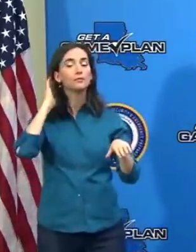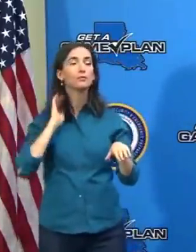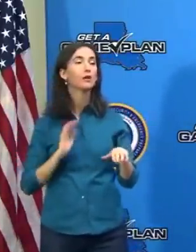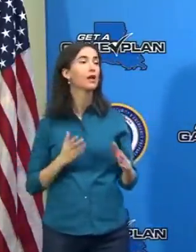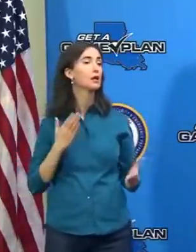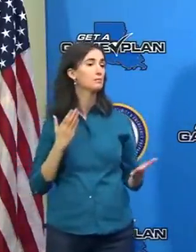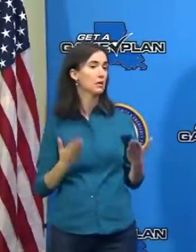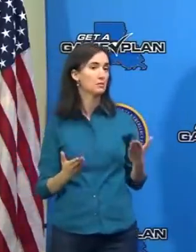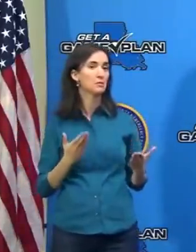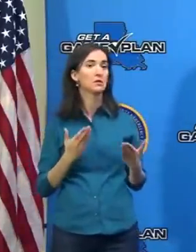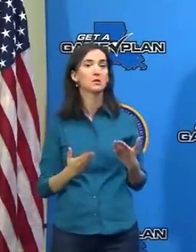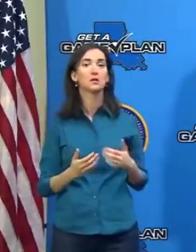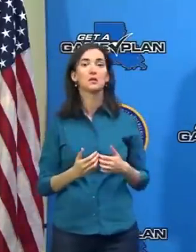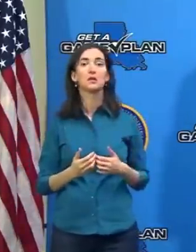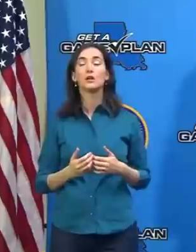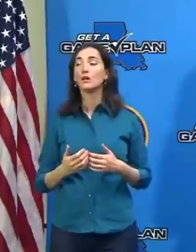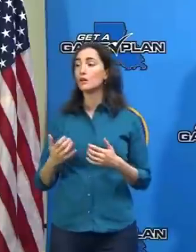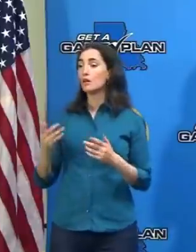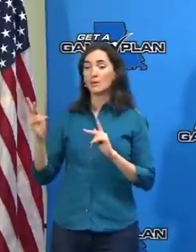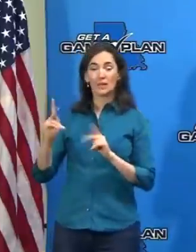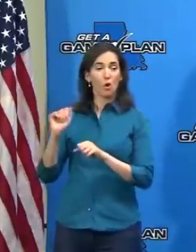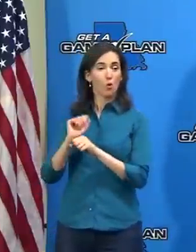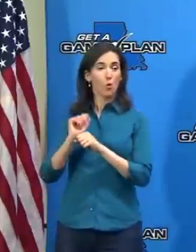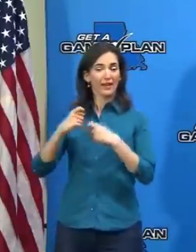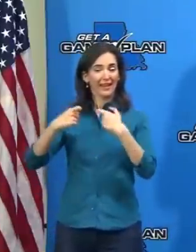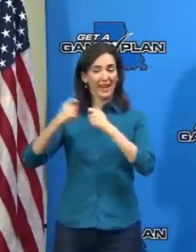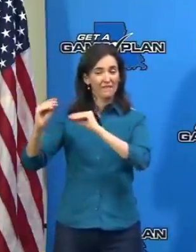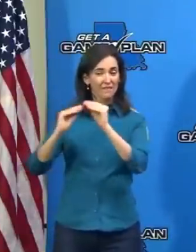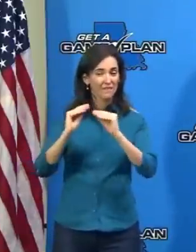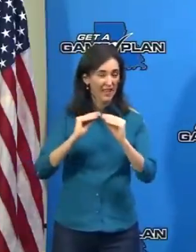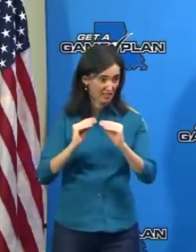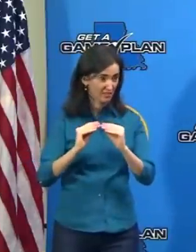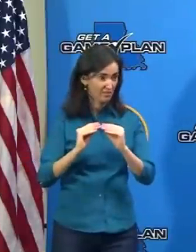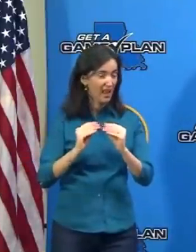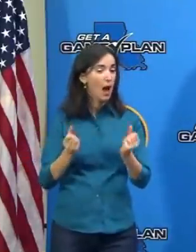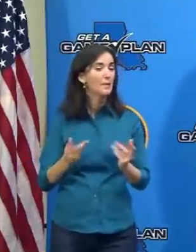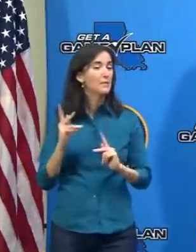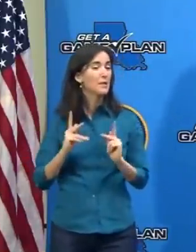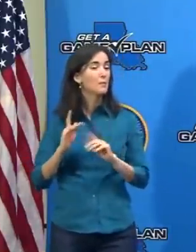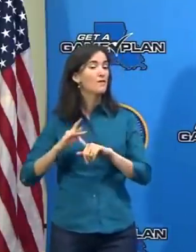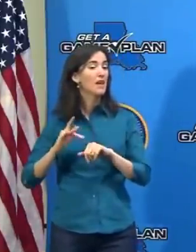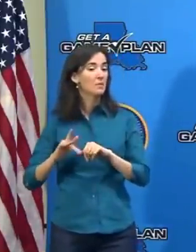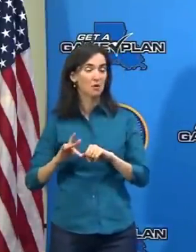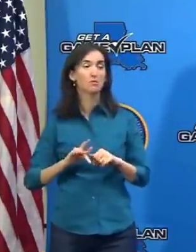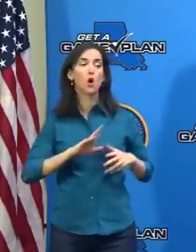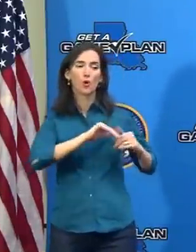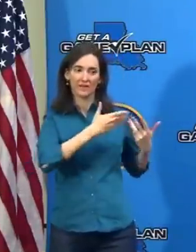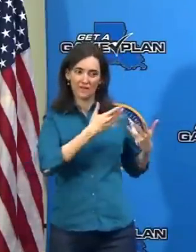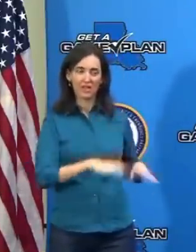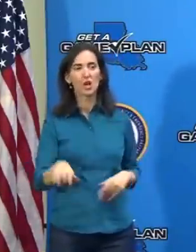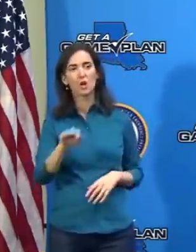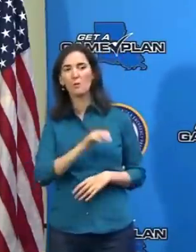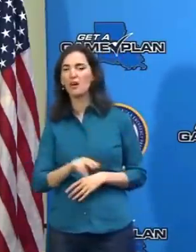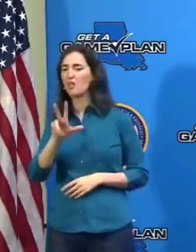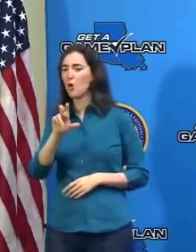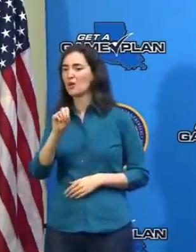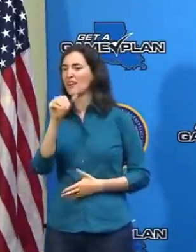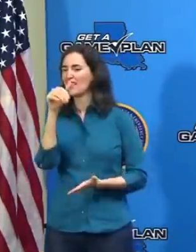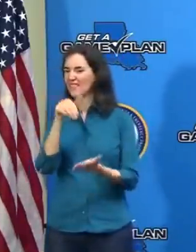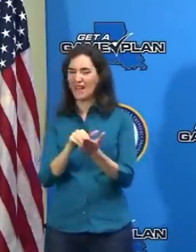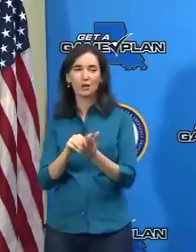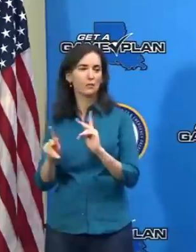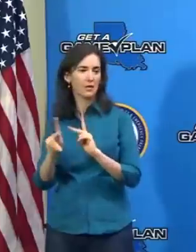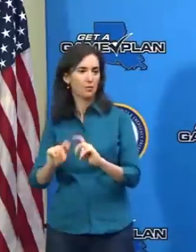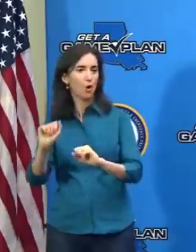be 30,000 linemen available in the state of Louisiana to restore power after this storm. I don't know that we've ever had